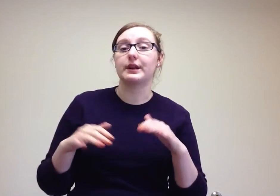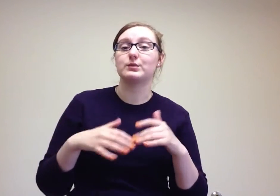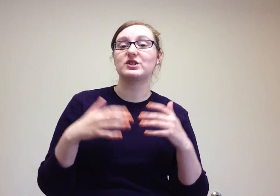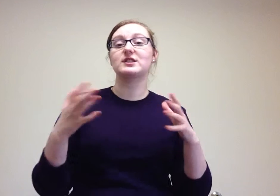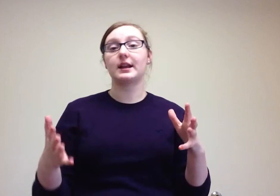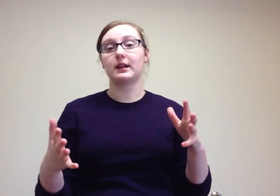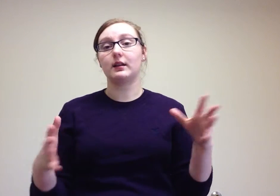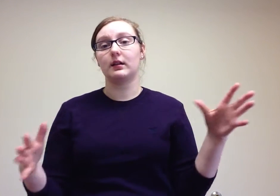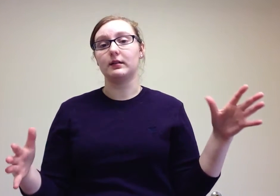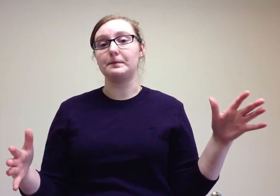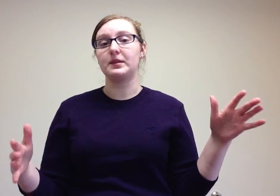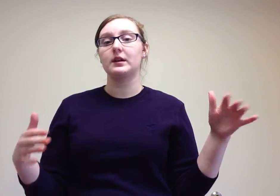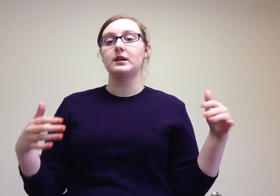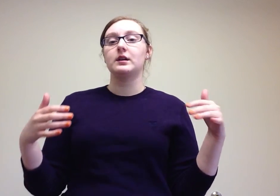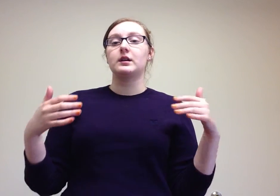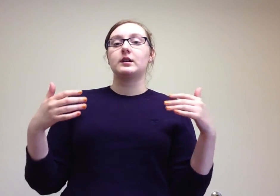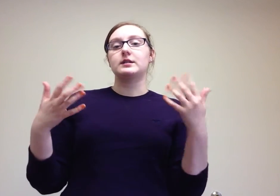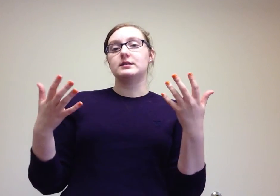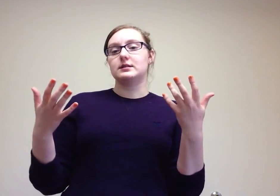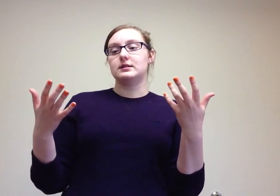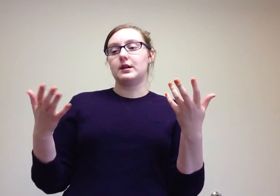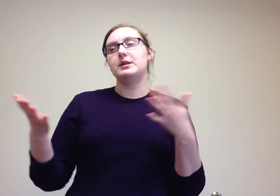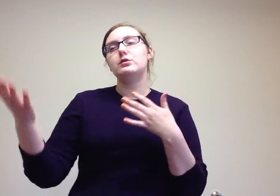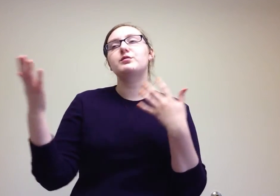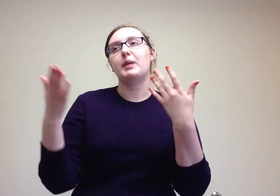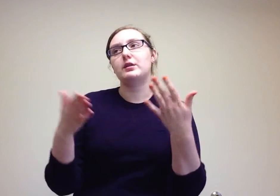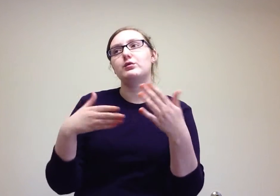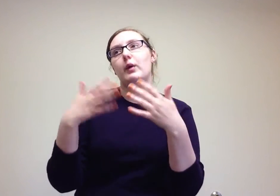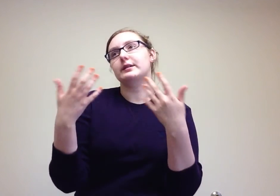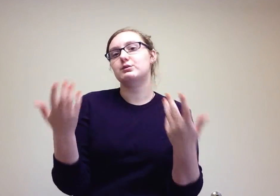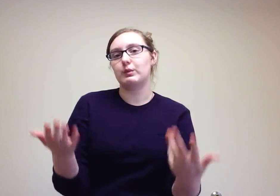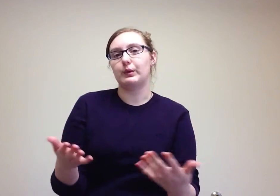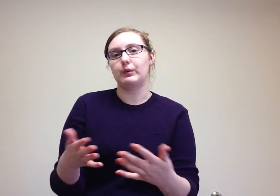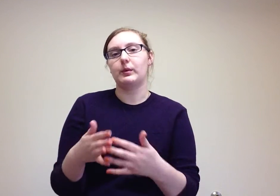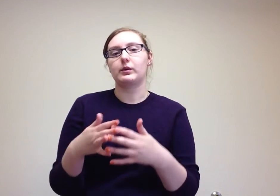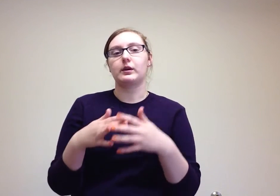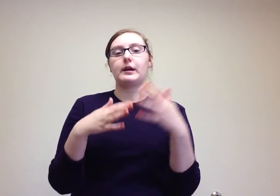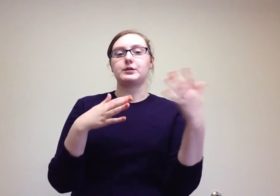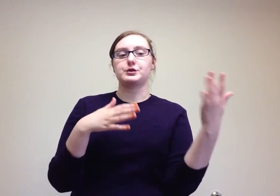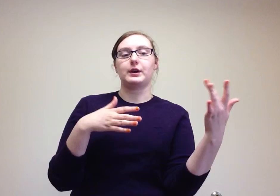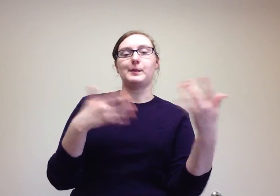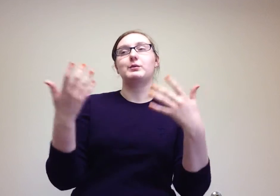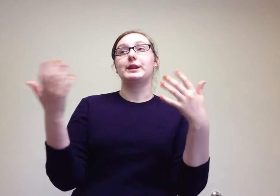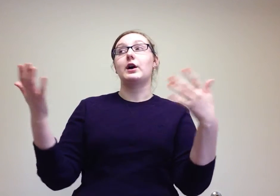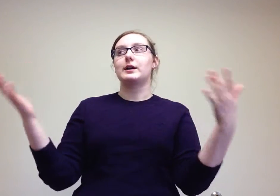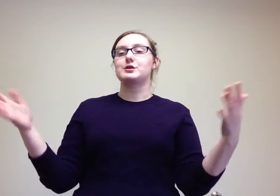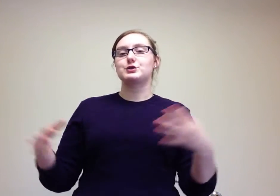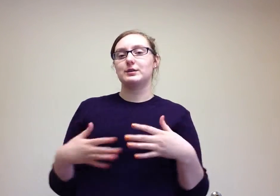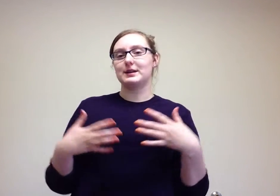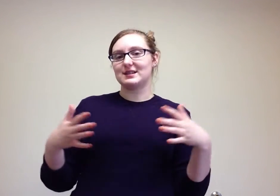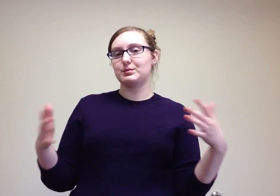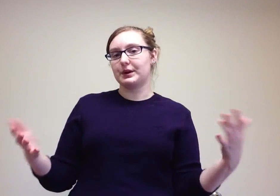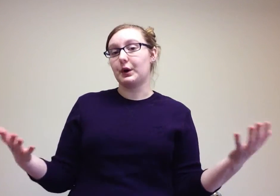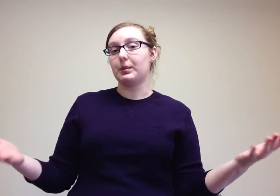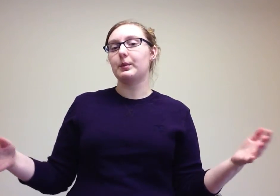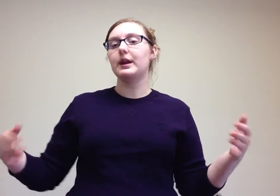which is setting, because, I mean, you've walked into a room, or out on the street, really not out on the street because it's pretty open, but